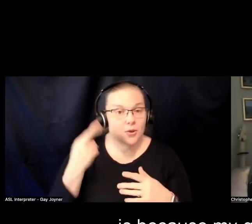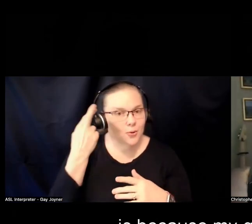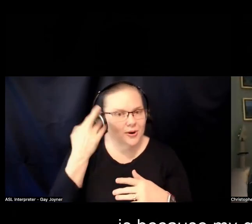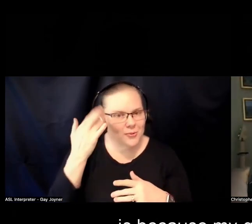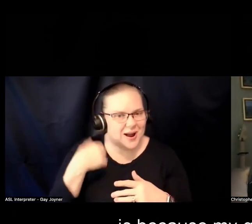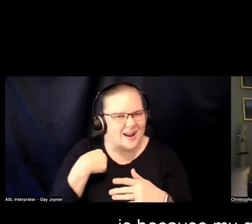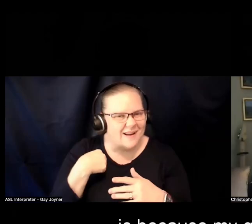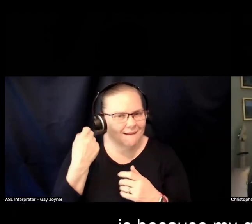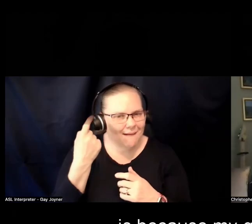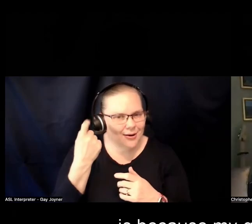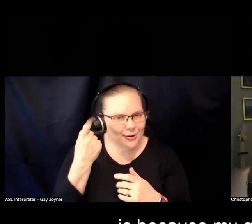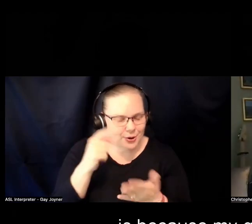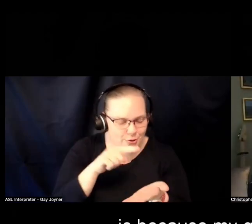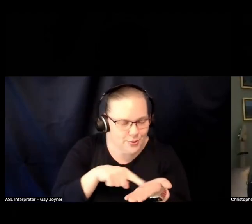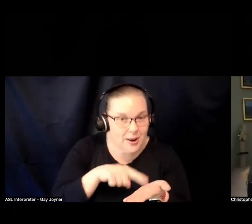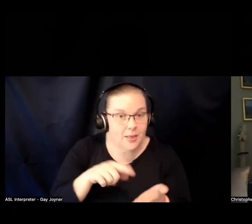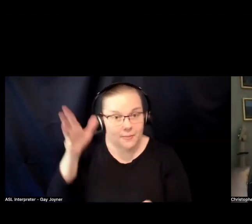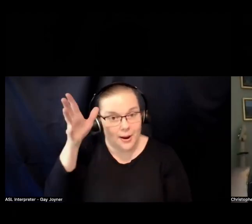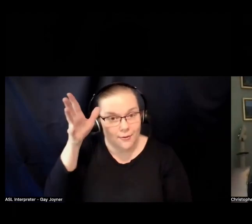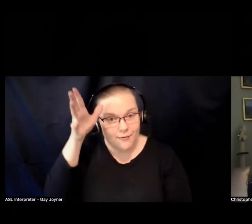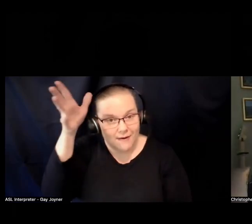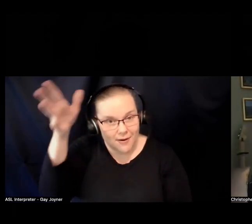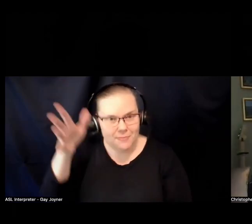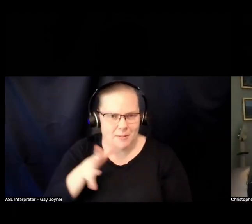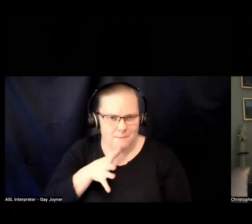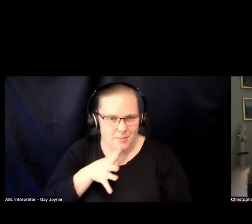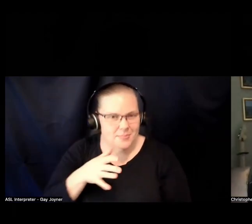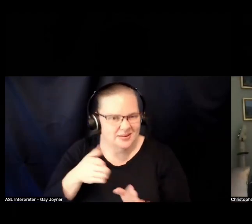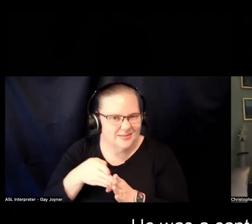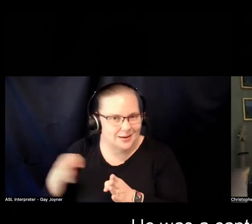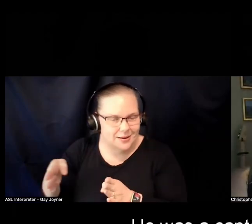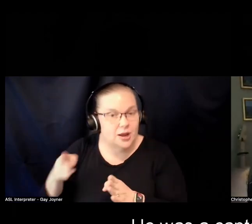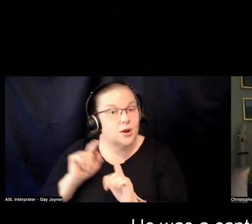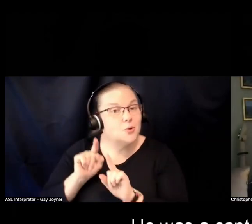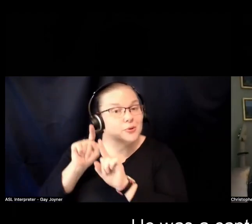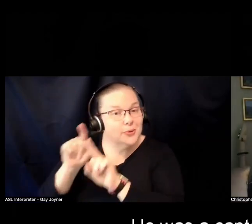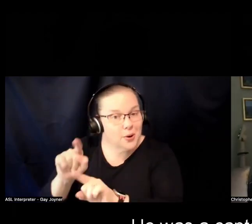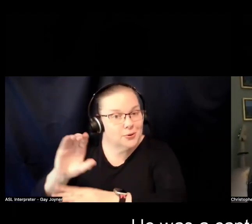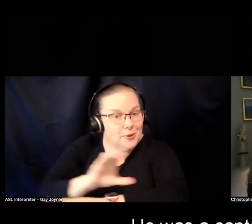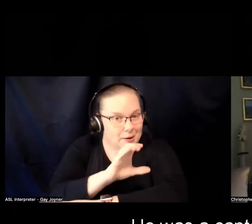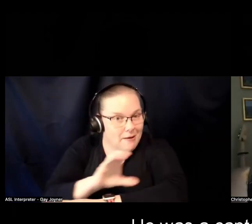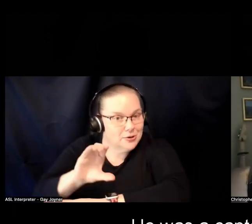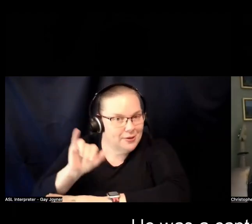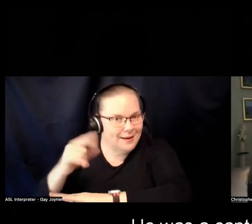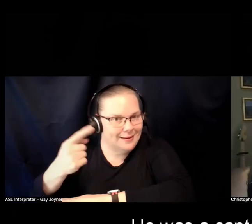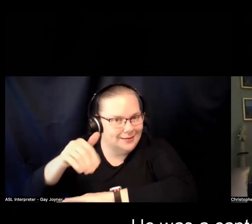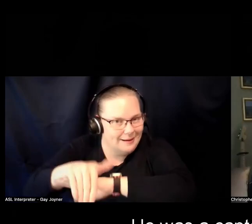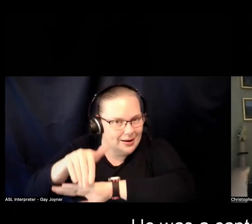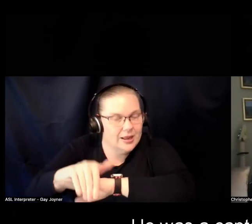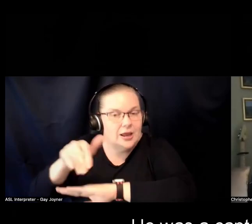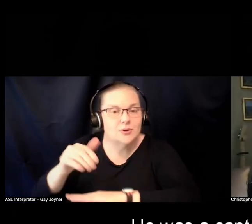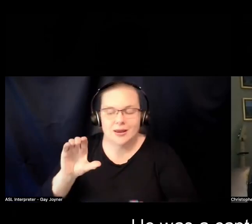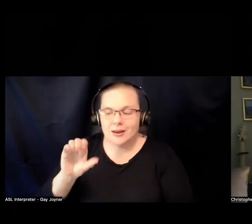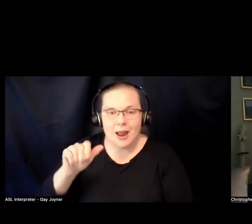is because my grandfather on my mother's side had been to that concert. He was a captain in the